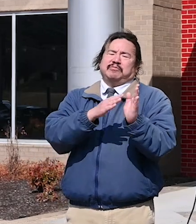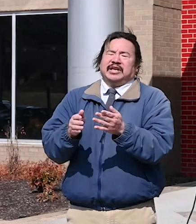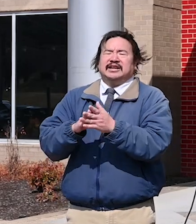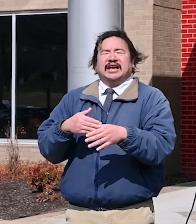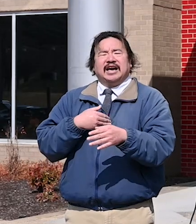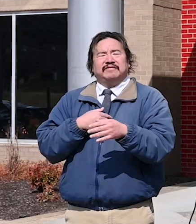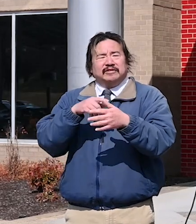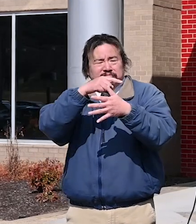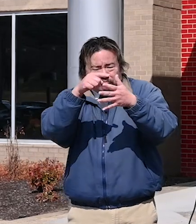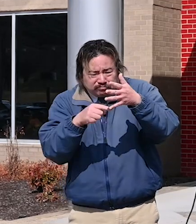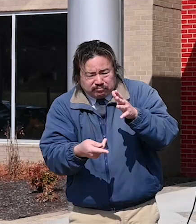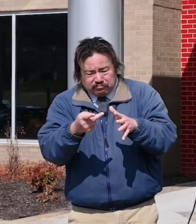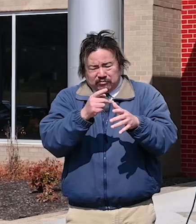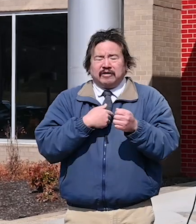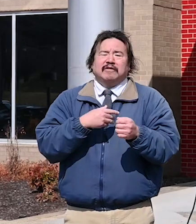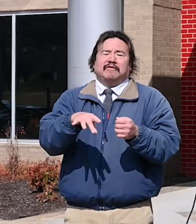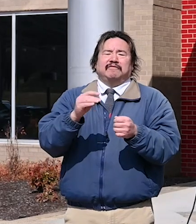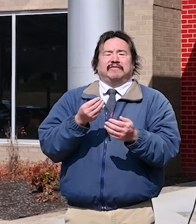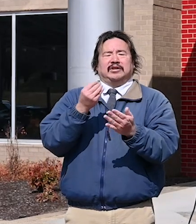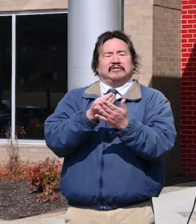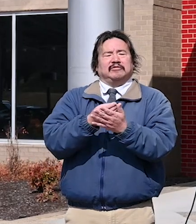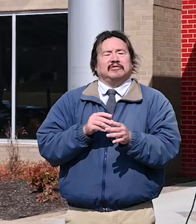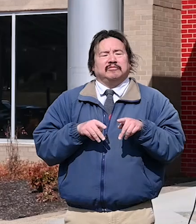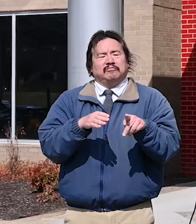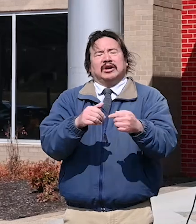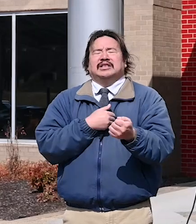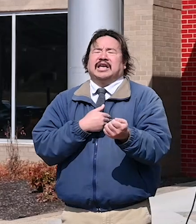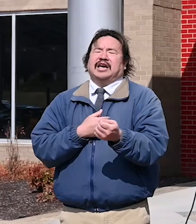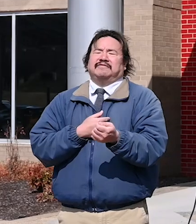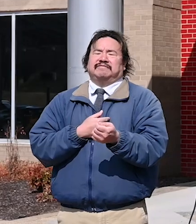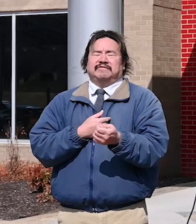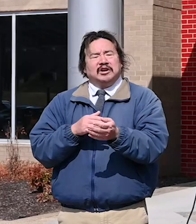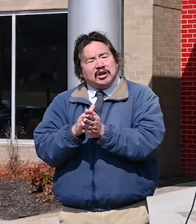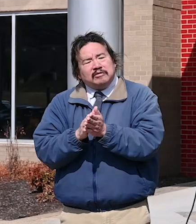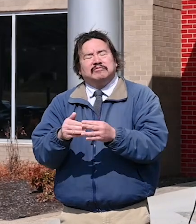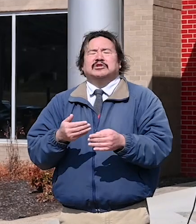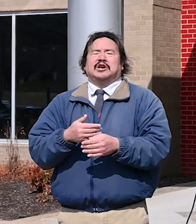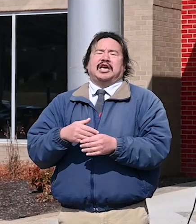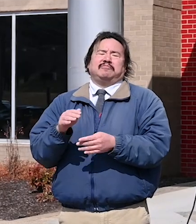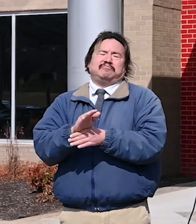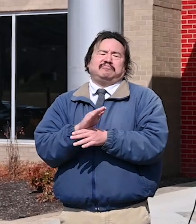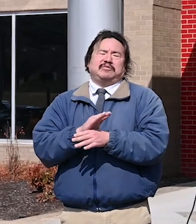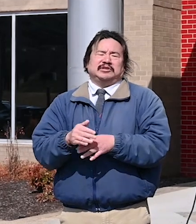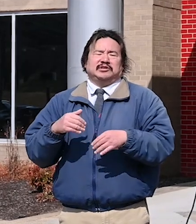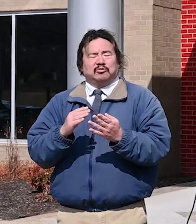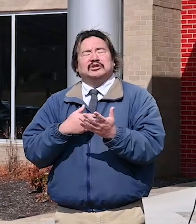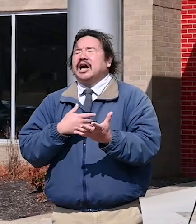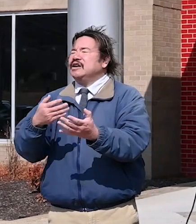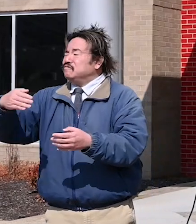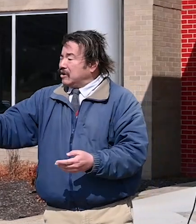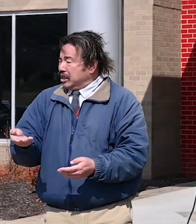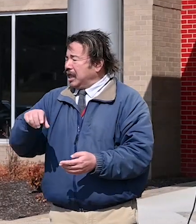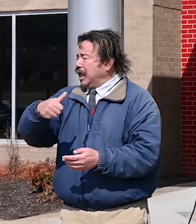actionable priorities, and find funding pathways to produce a compelling business pitch. I invite